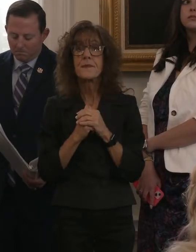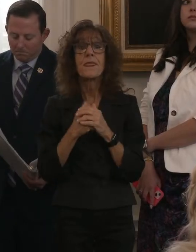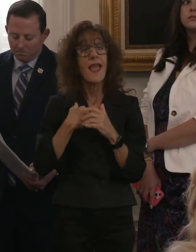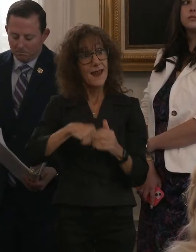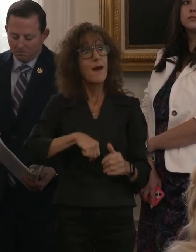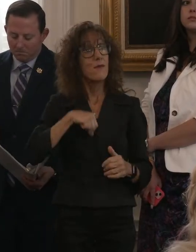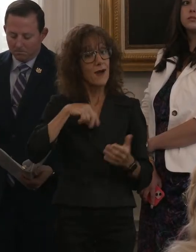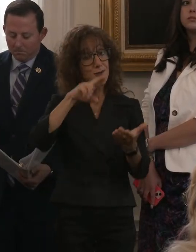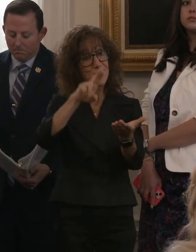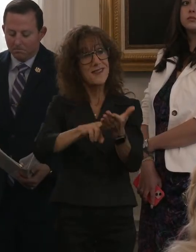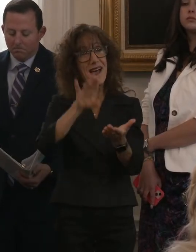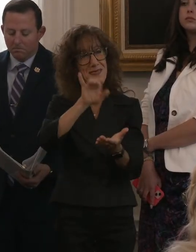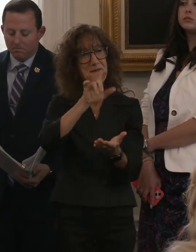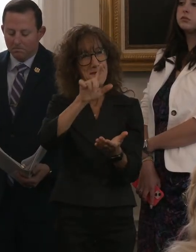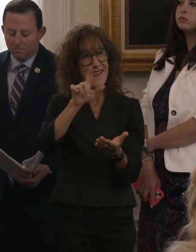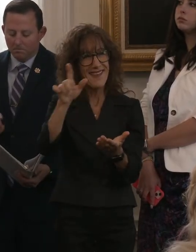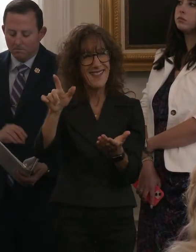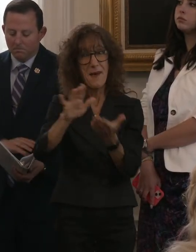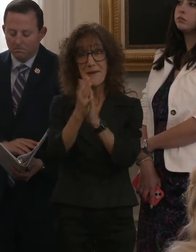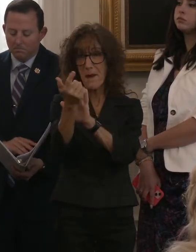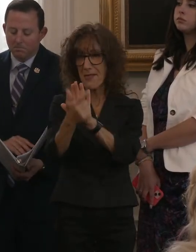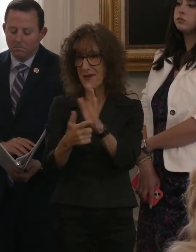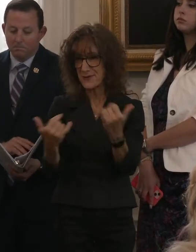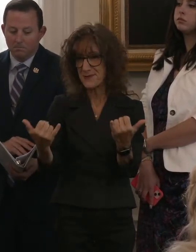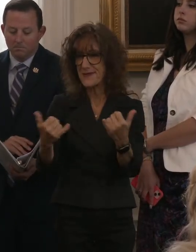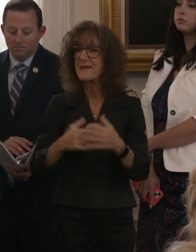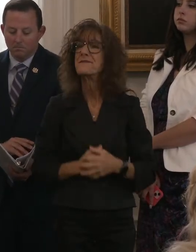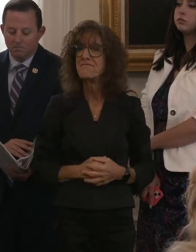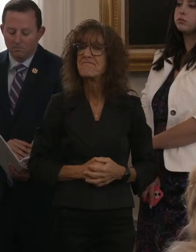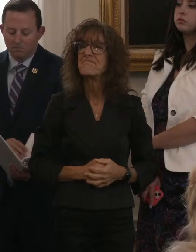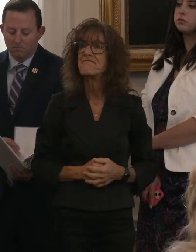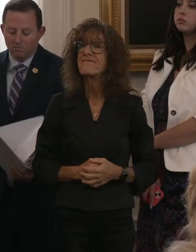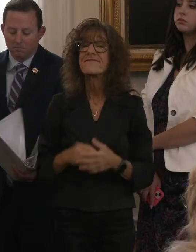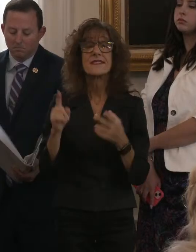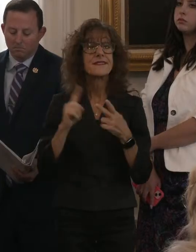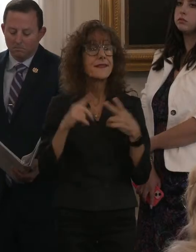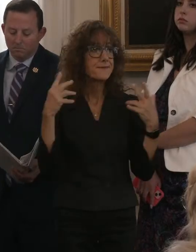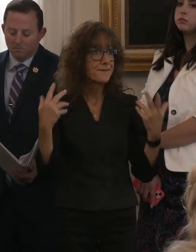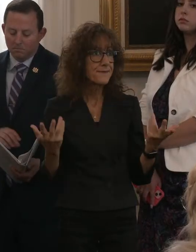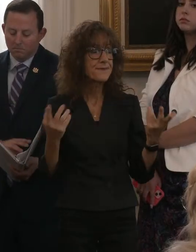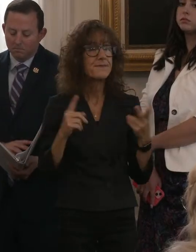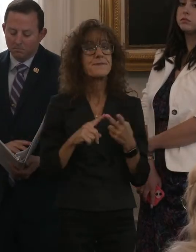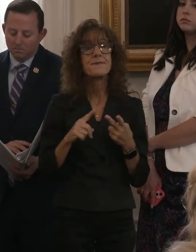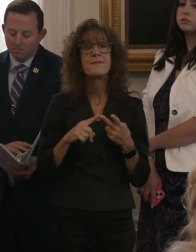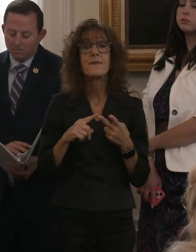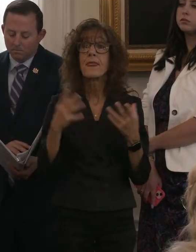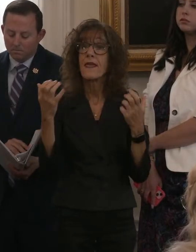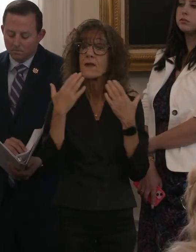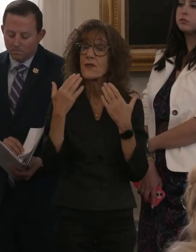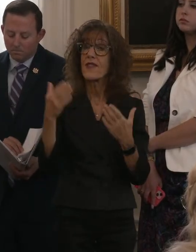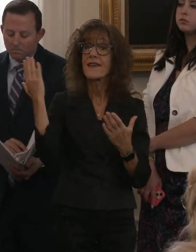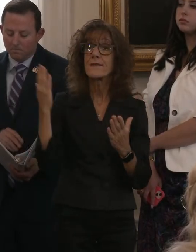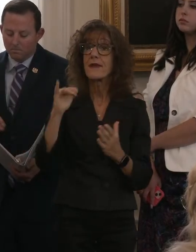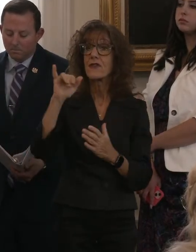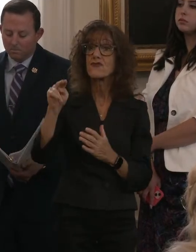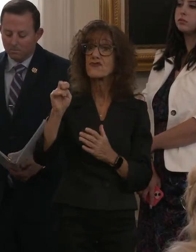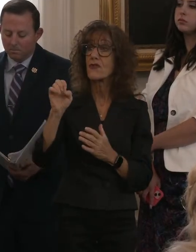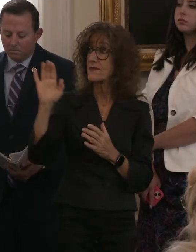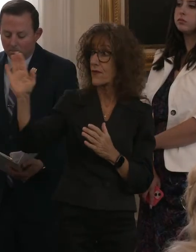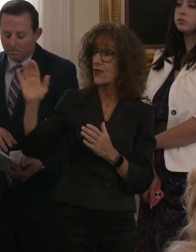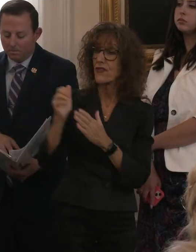proud to sign this bill into law today. Second, I want to thank Speaker Jones for her